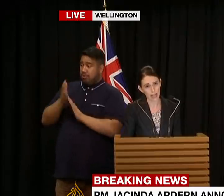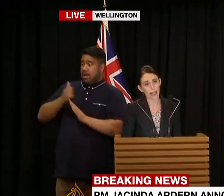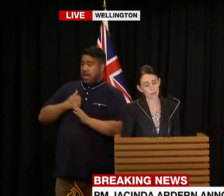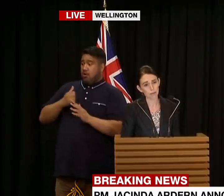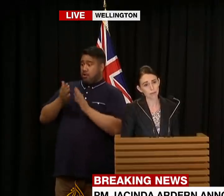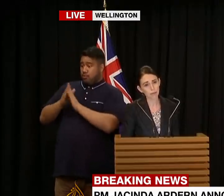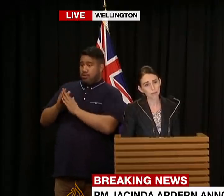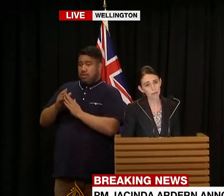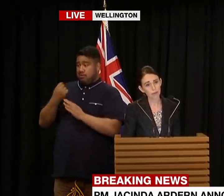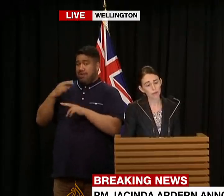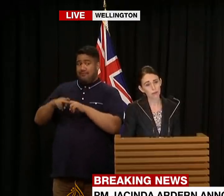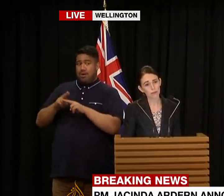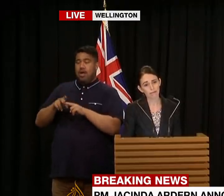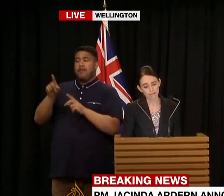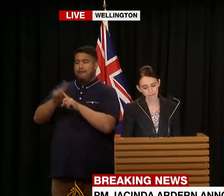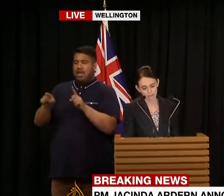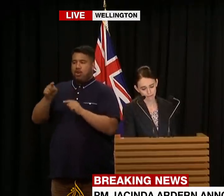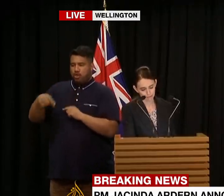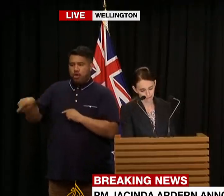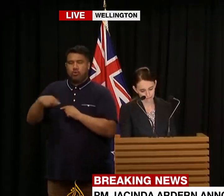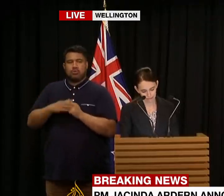on Friday.